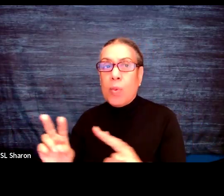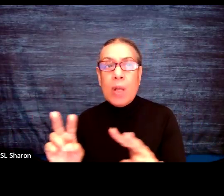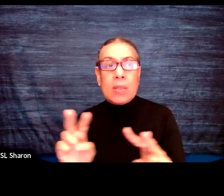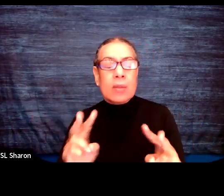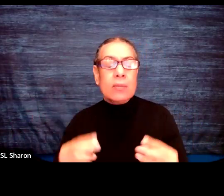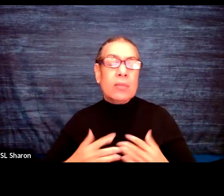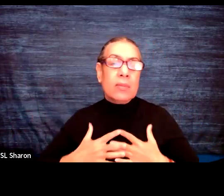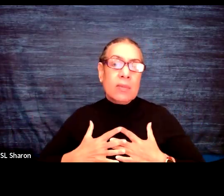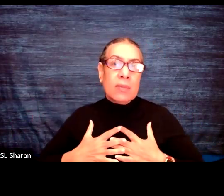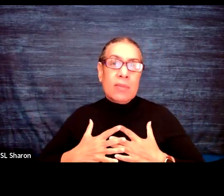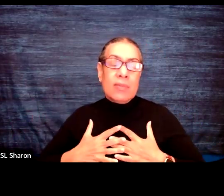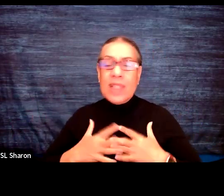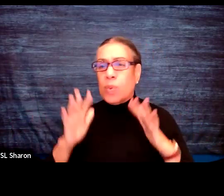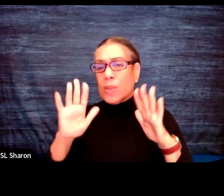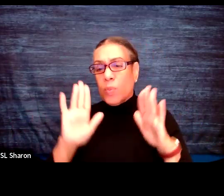incredibly moving to be there.